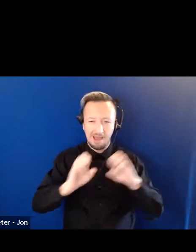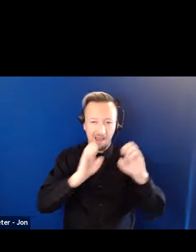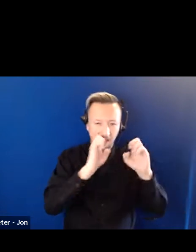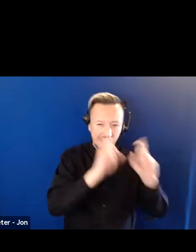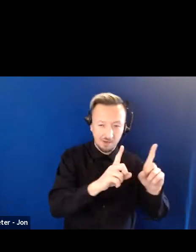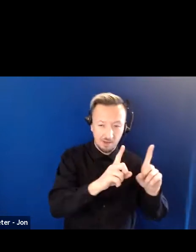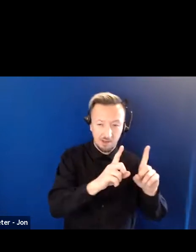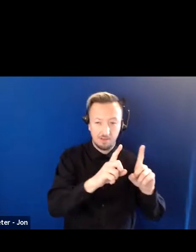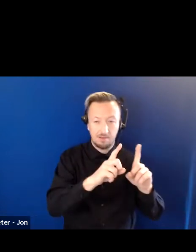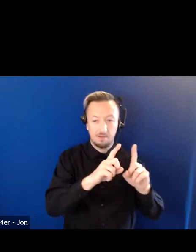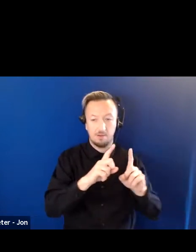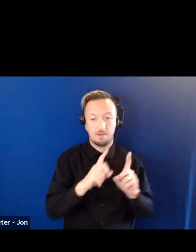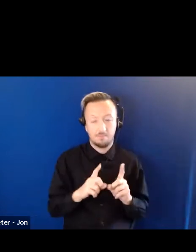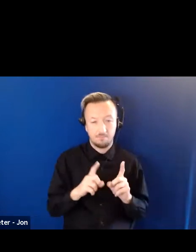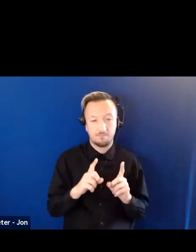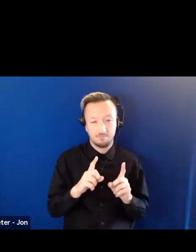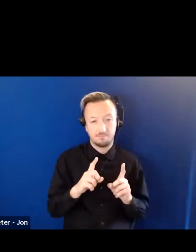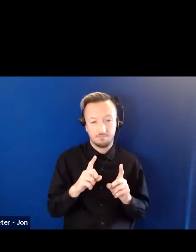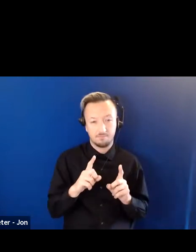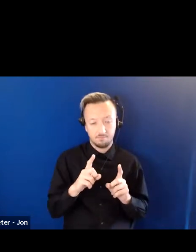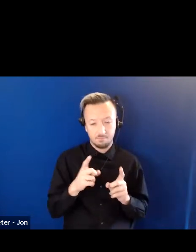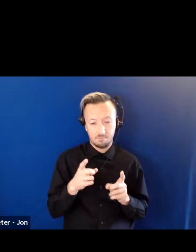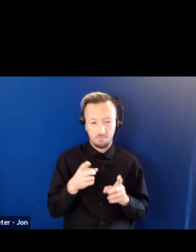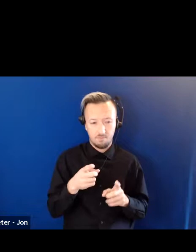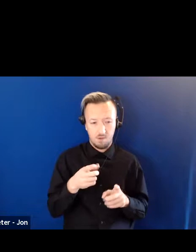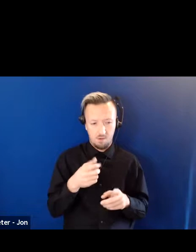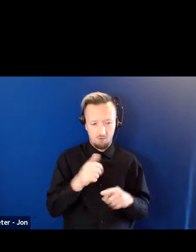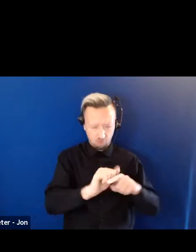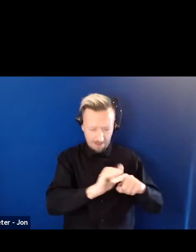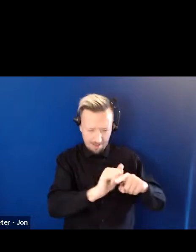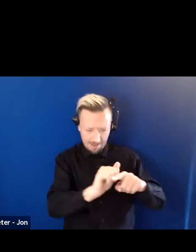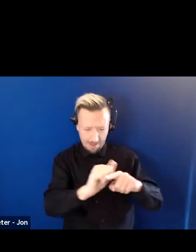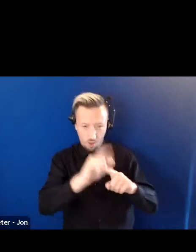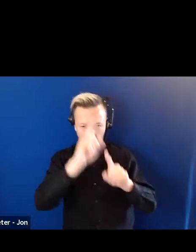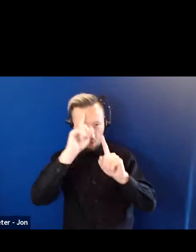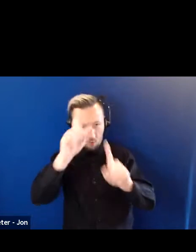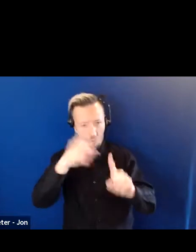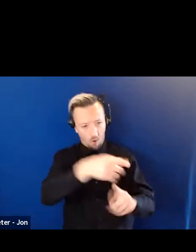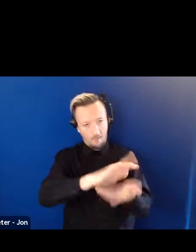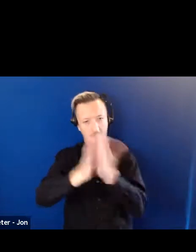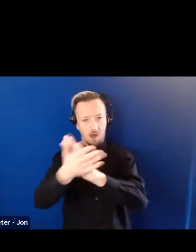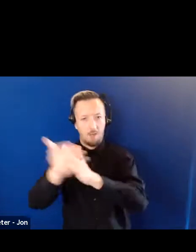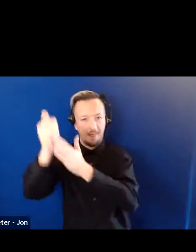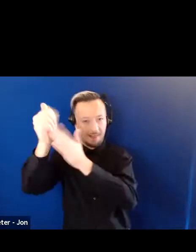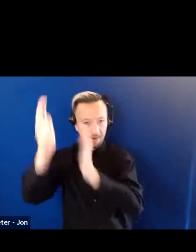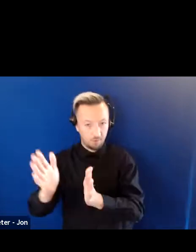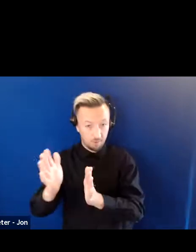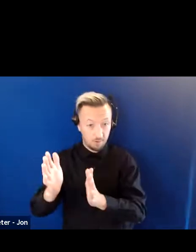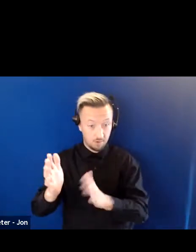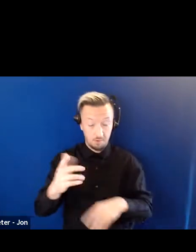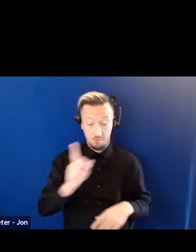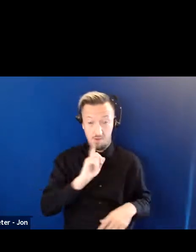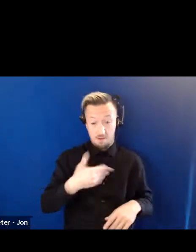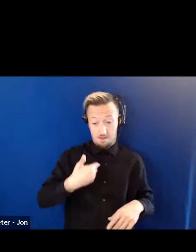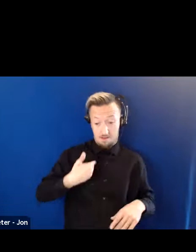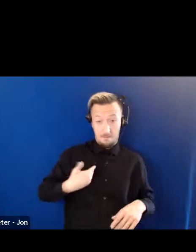able to put in positions of leaders, leaders for tomorrow. I was actually groomed by